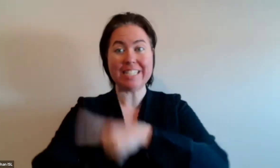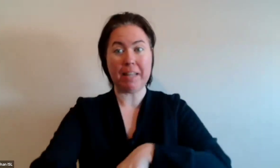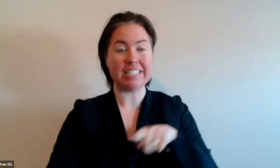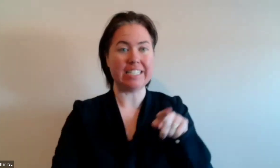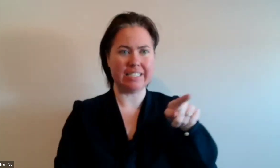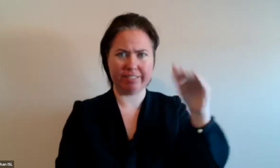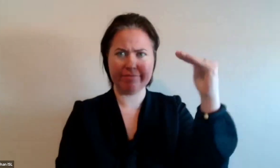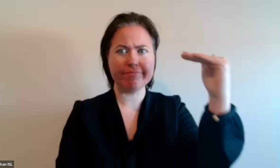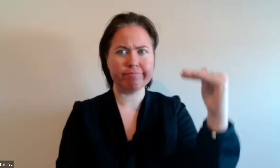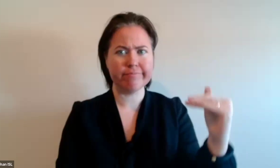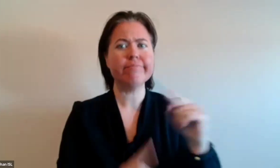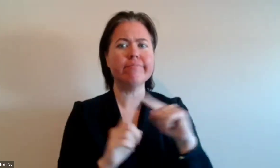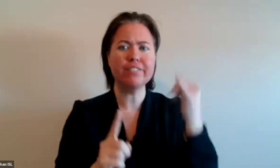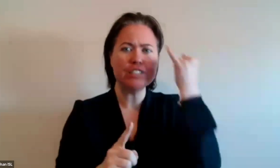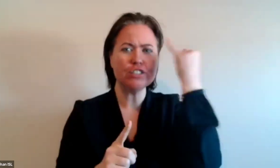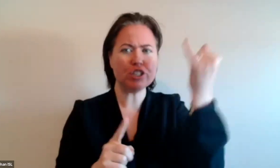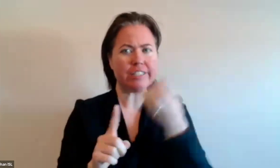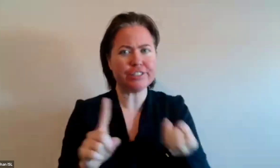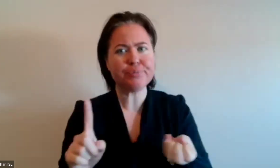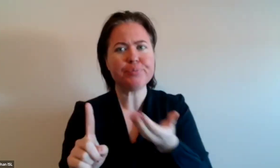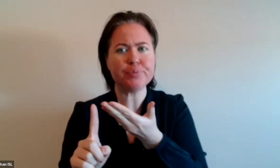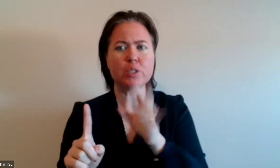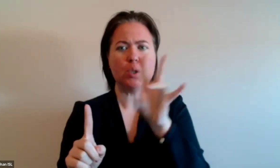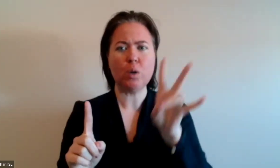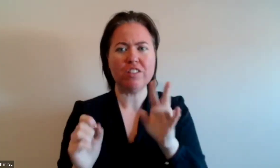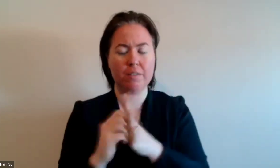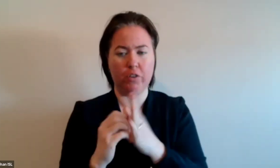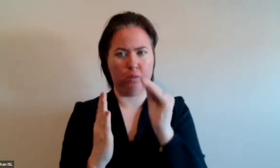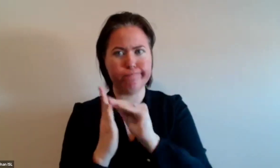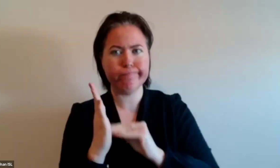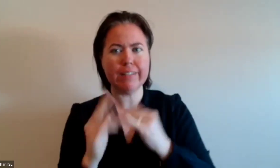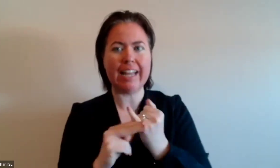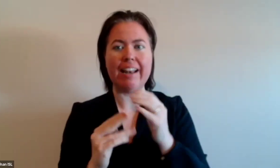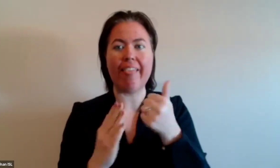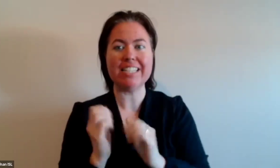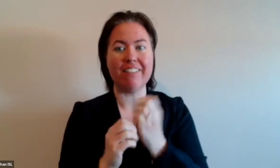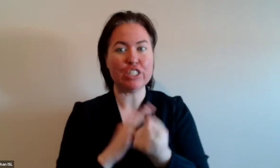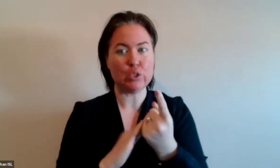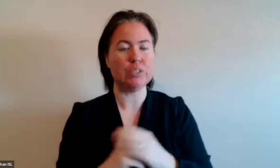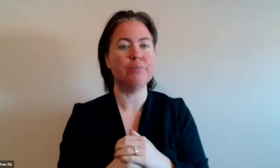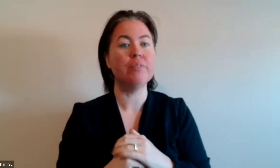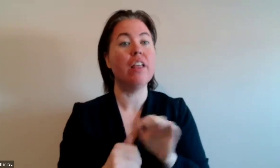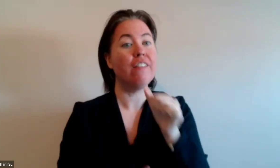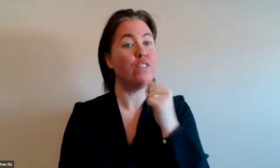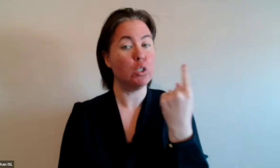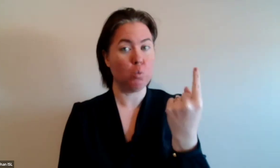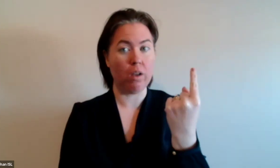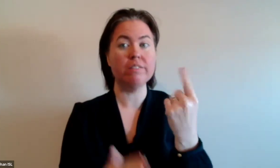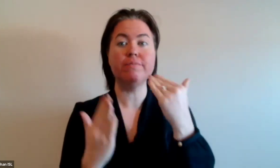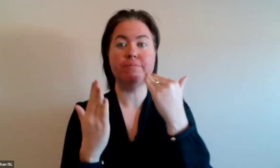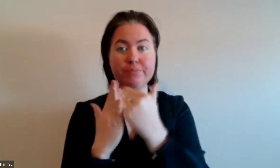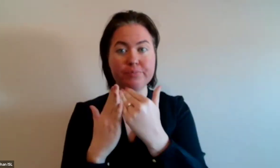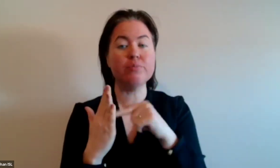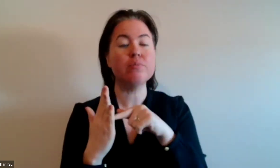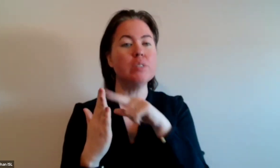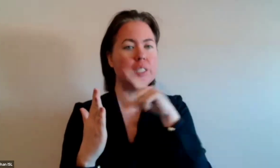have several suggested questions for the list of issues. And the first one we suggested was, please